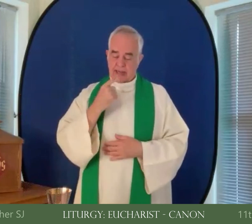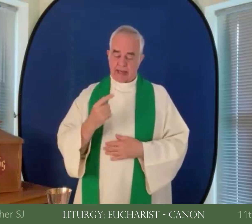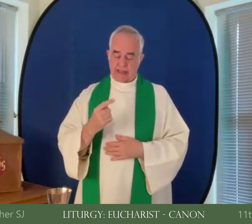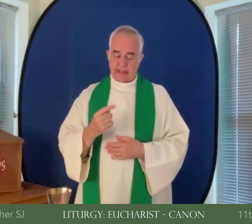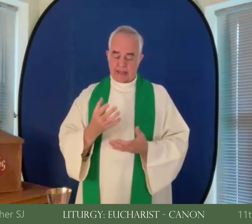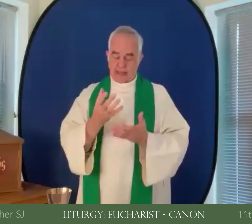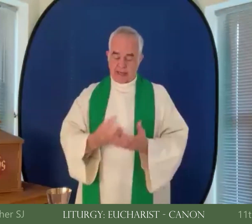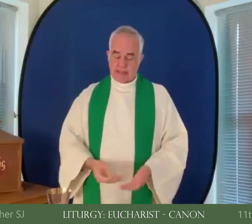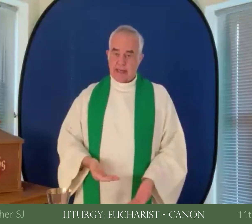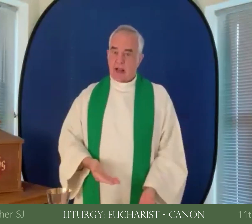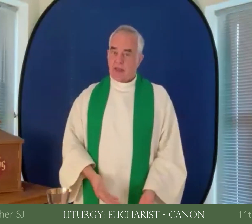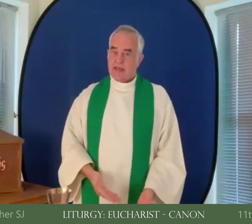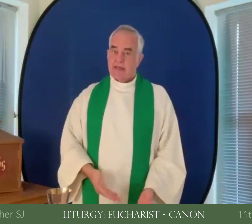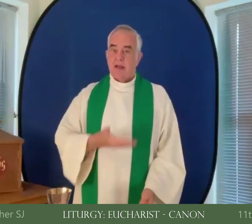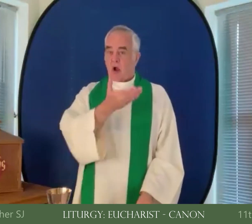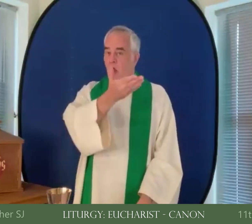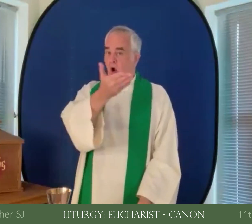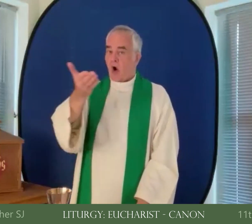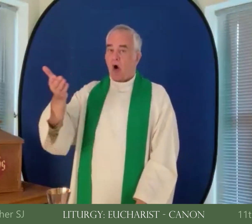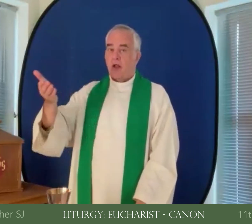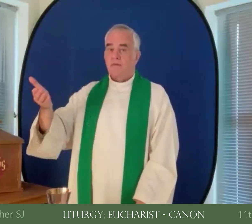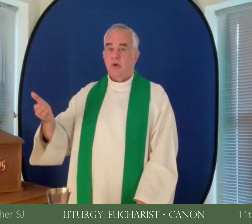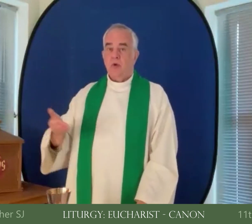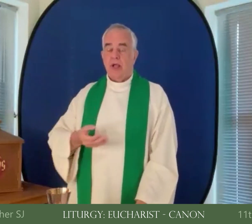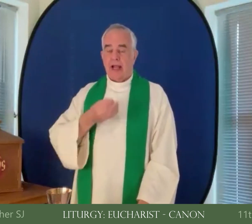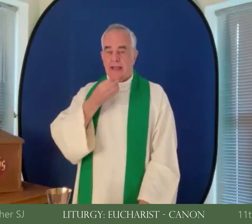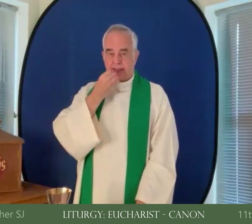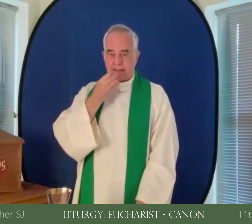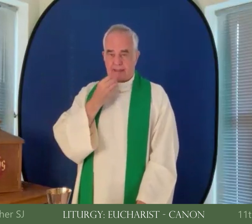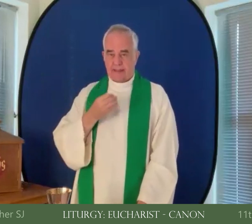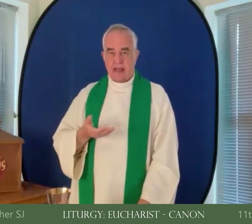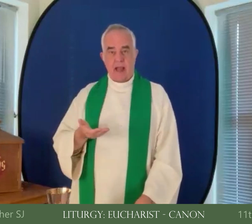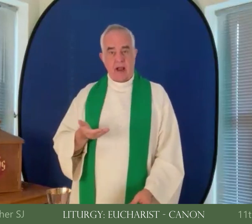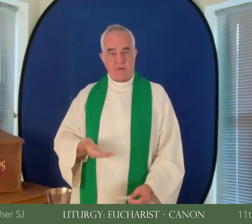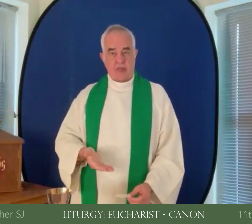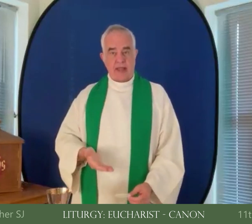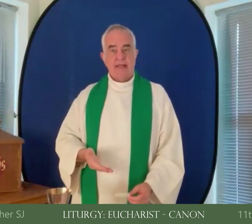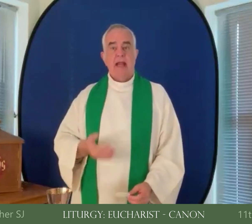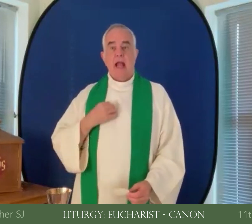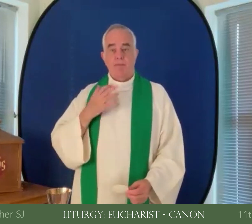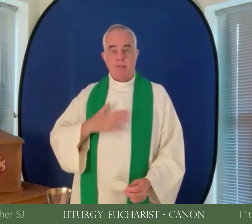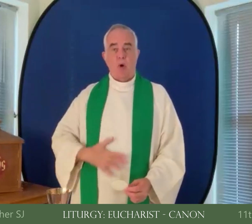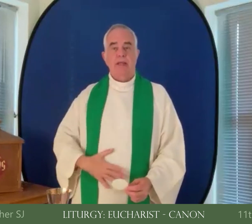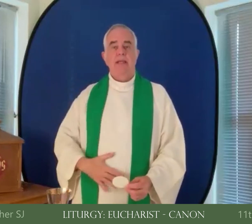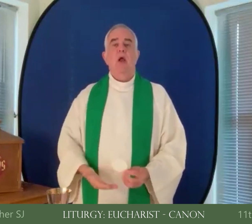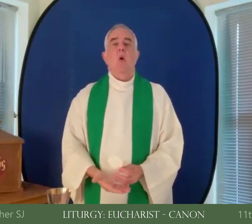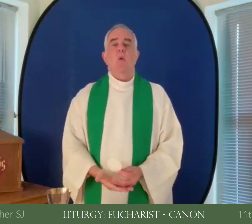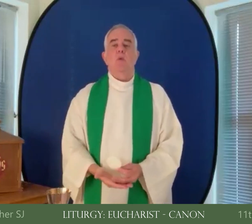saying, take this, all of you, and eat. For this is my body, which will